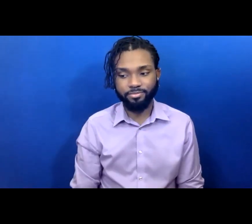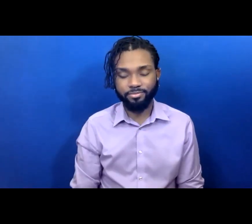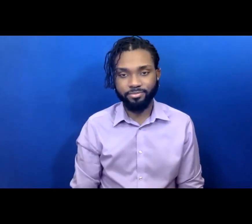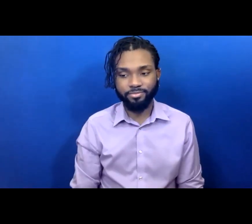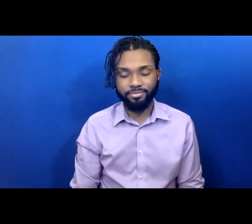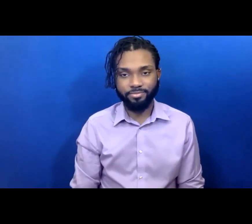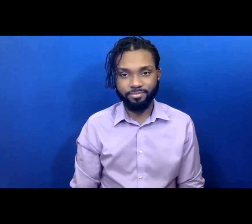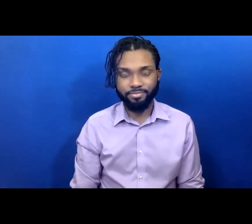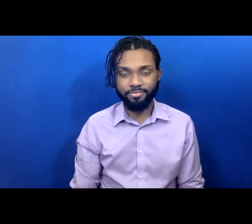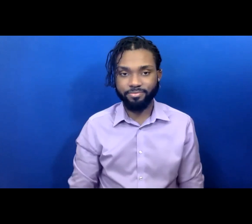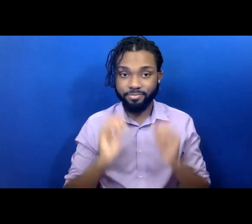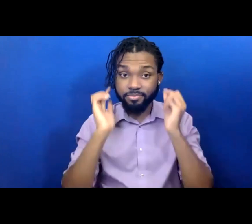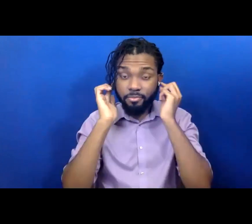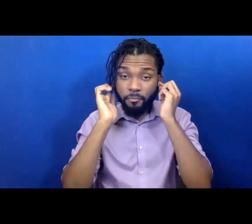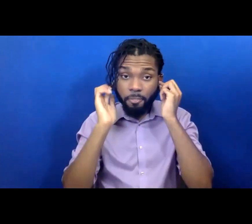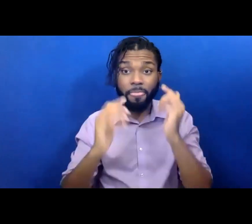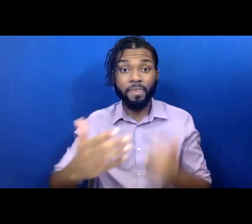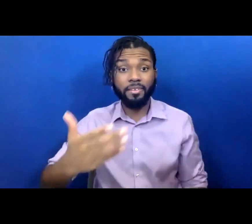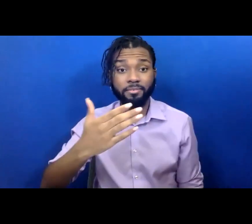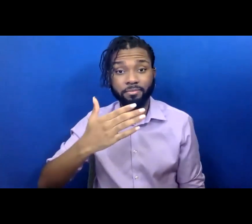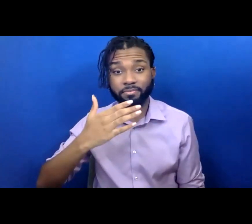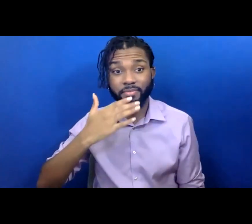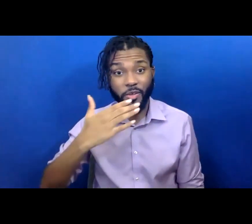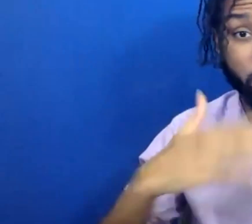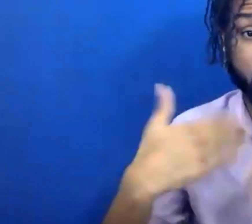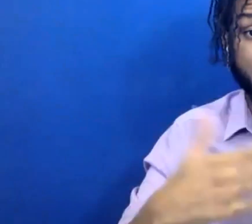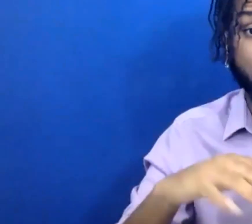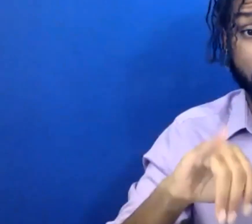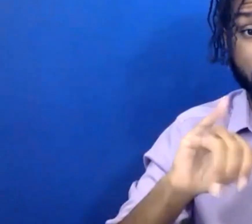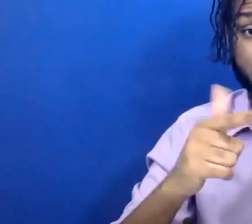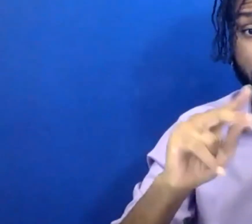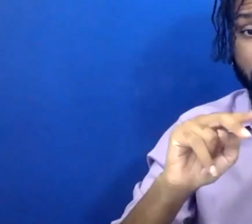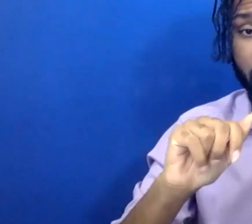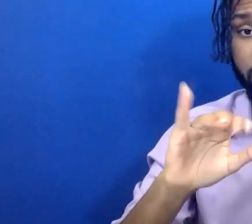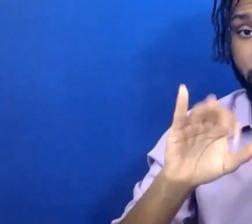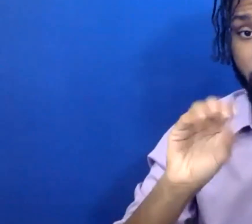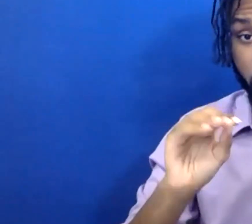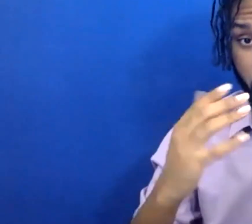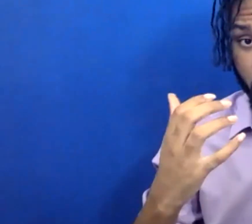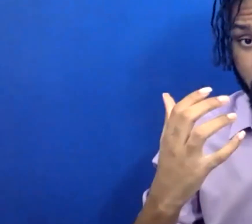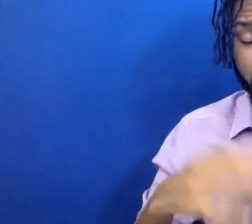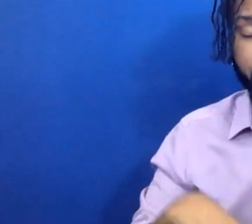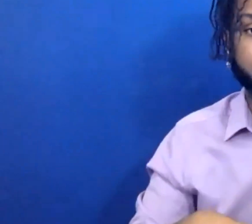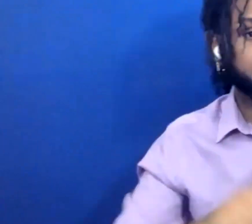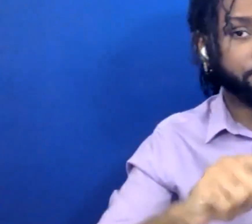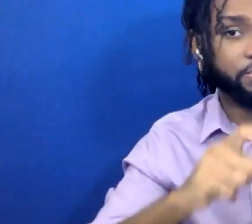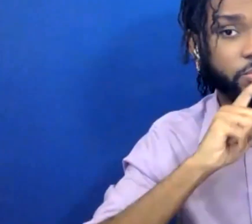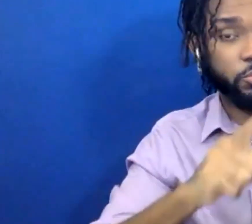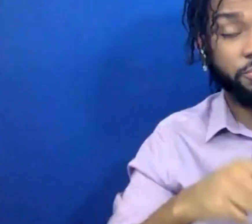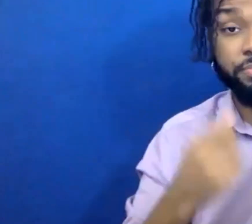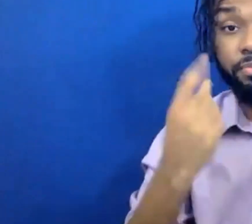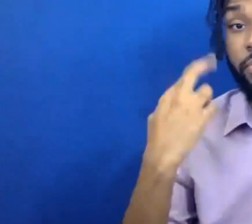Thank you. Ignacio, did you want to go next? Sure, I'll jump in. So the reason that I wrote this article